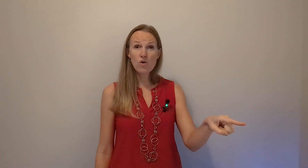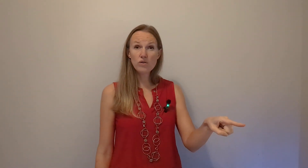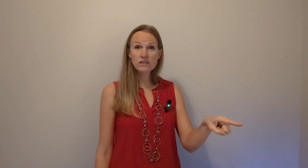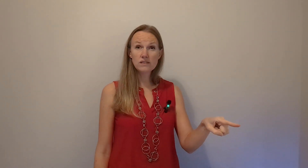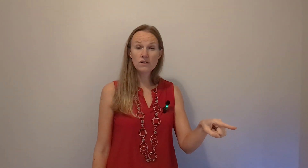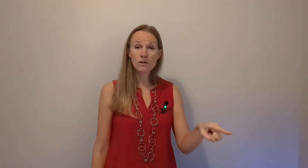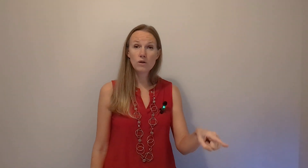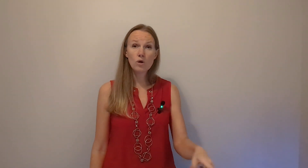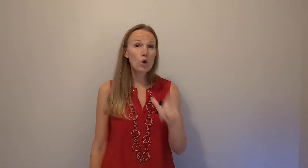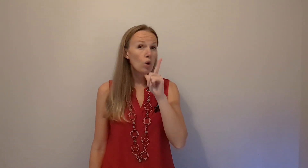those